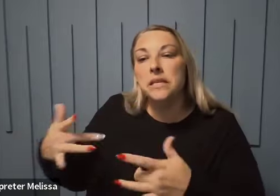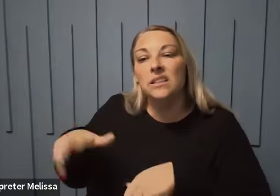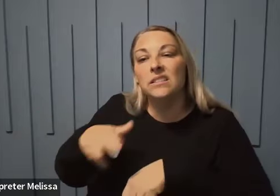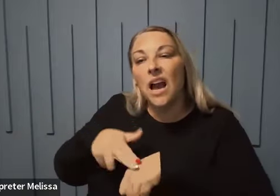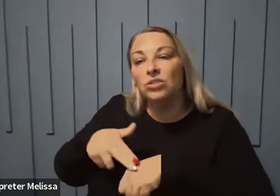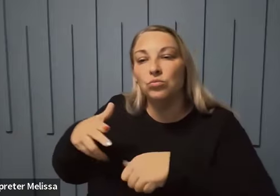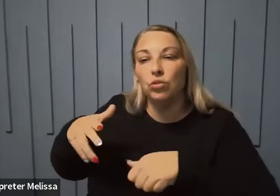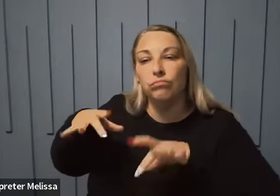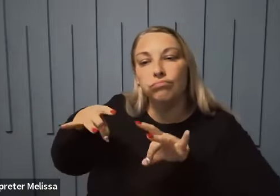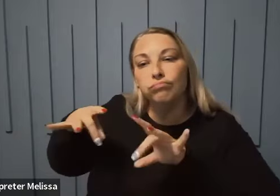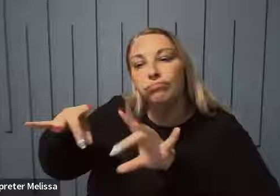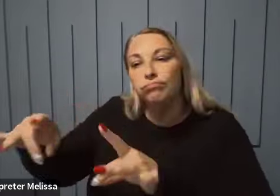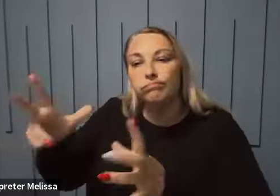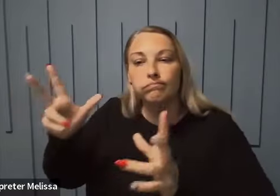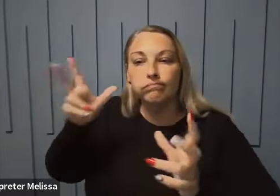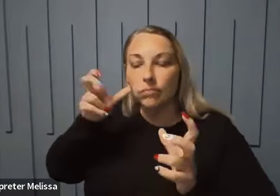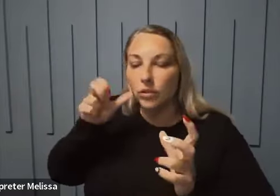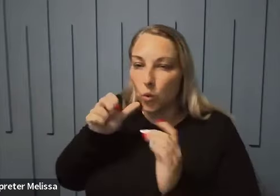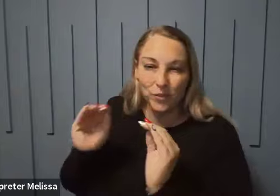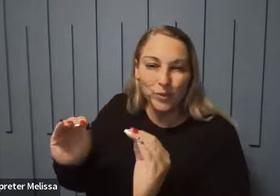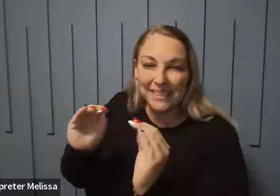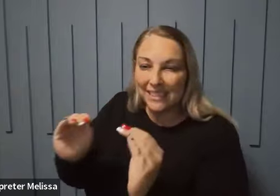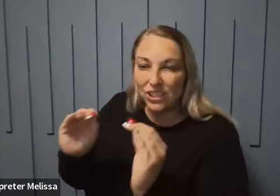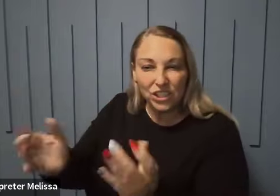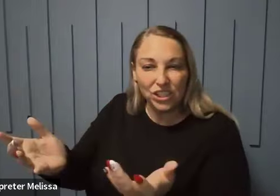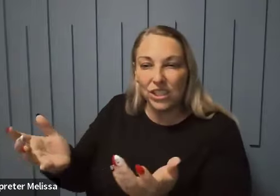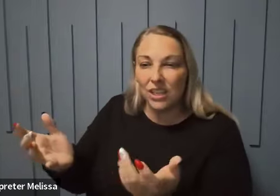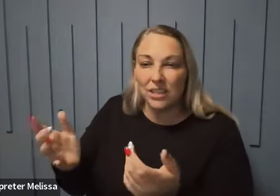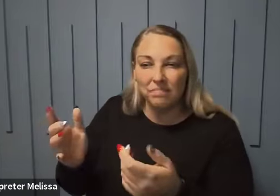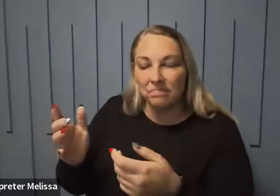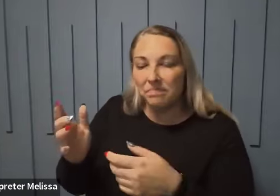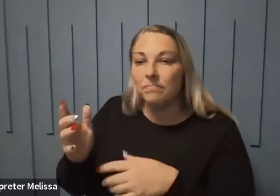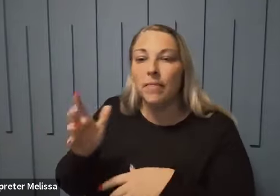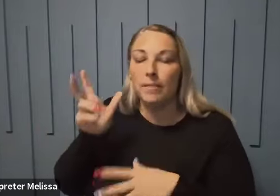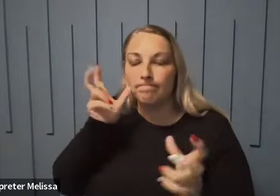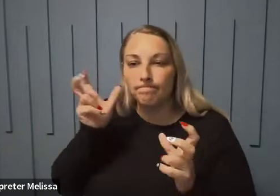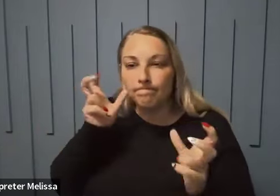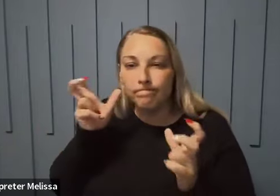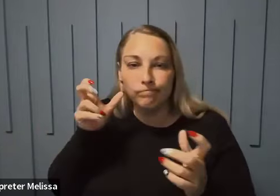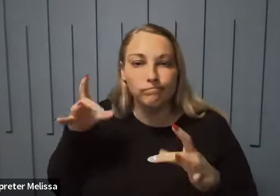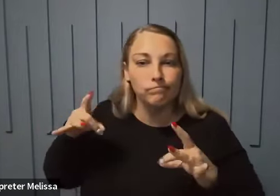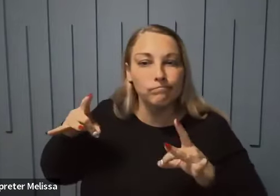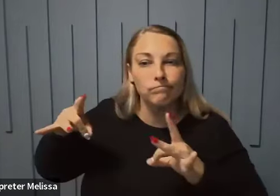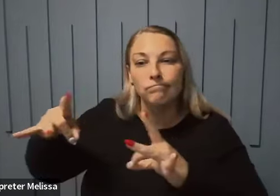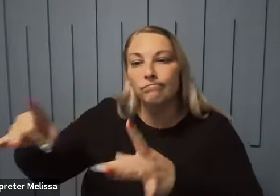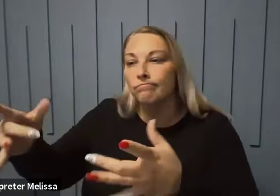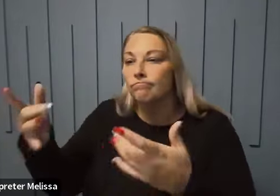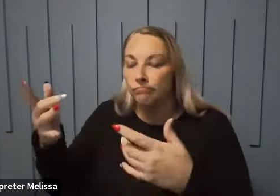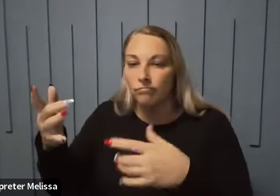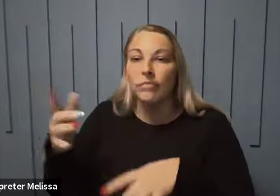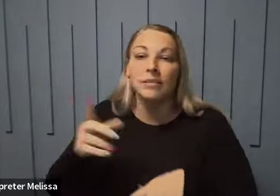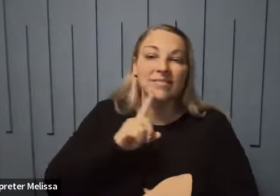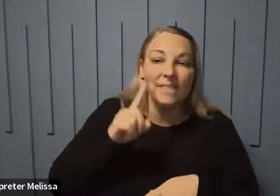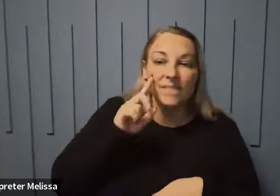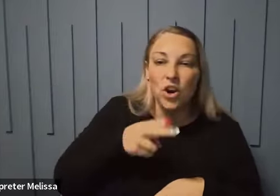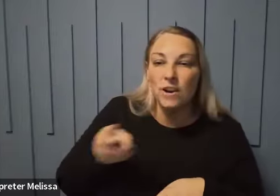to teach them to hearing kids. They're just acquired. They're just able to like take them in as they live their lives. And deaf and hard of